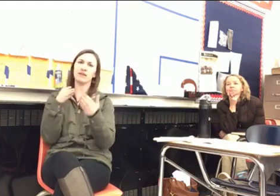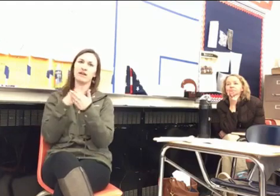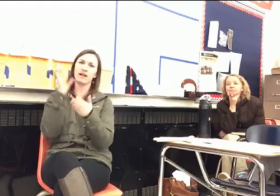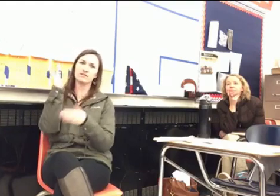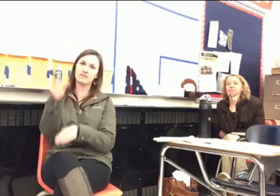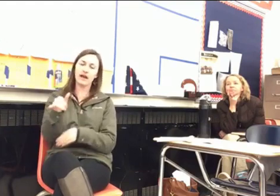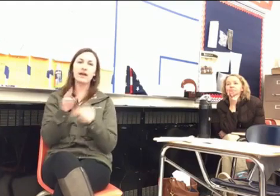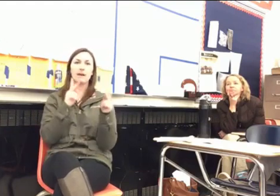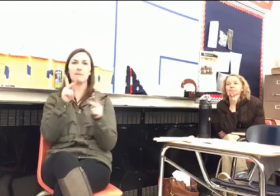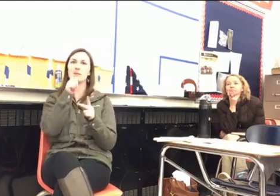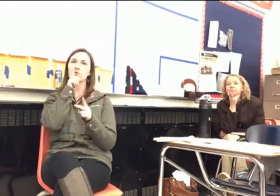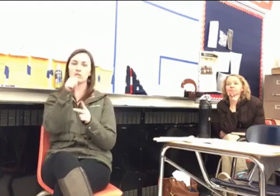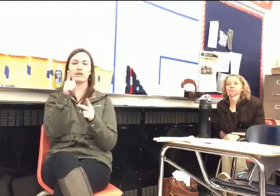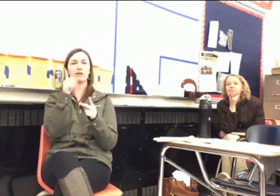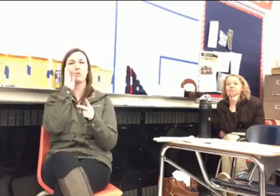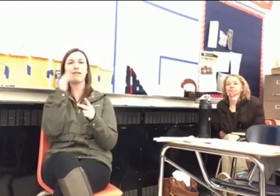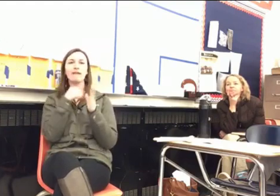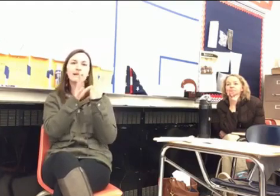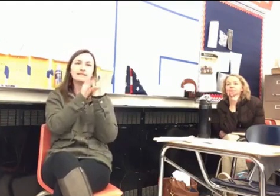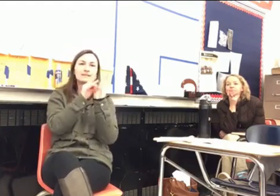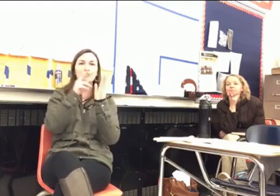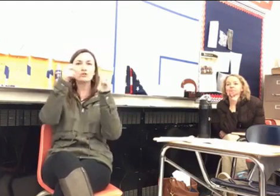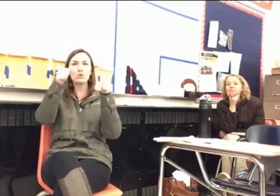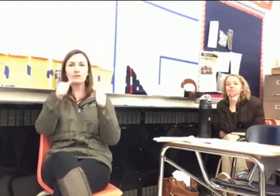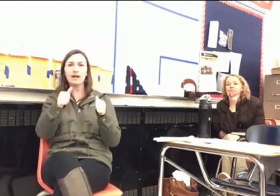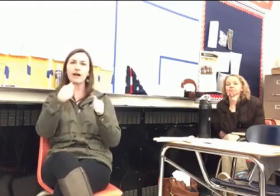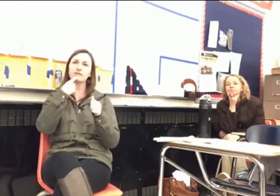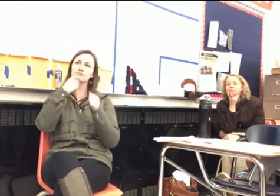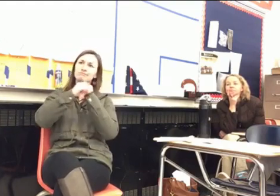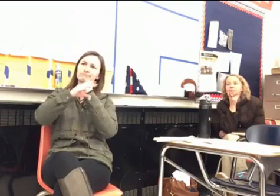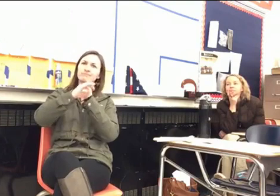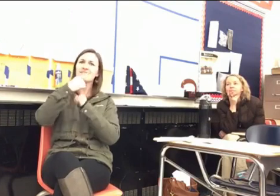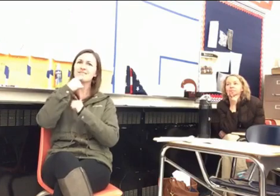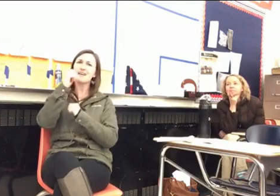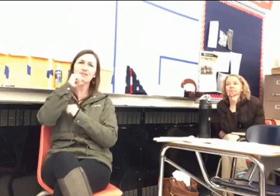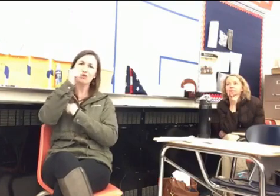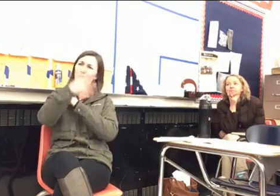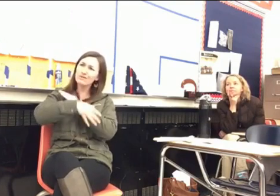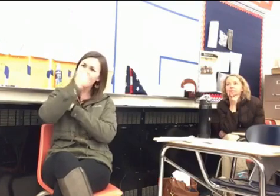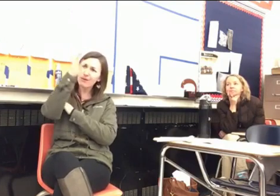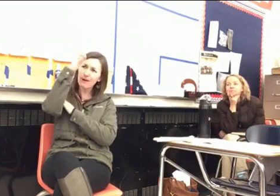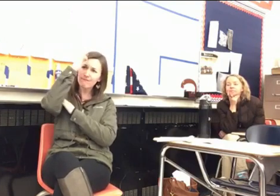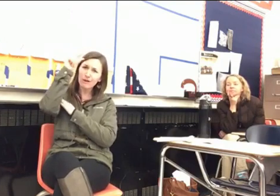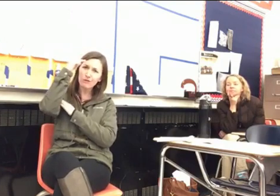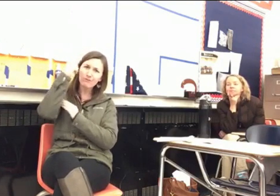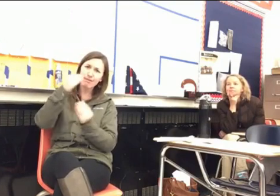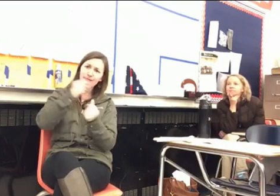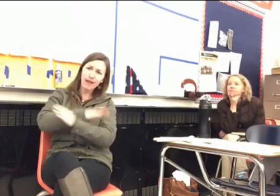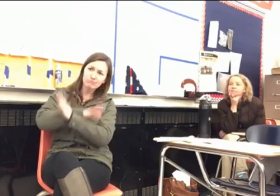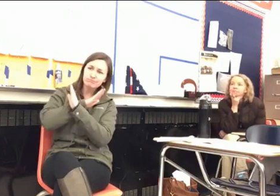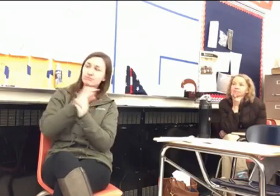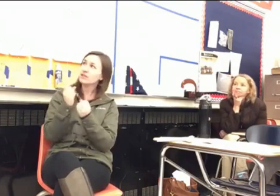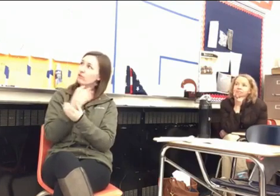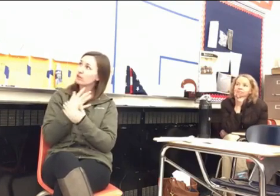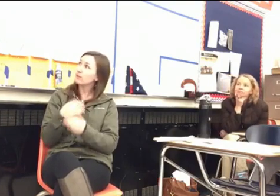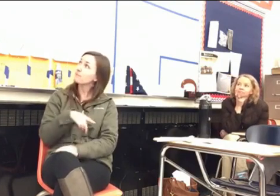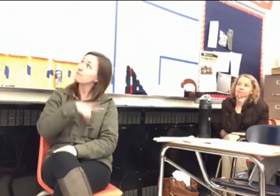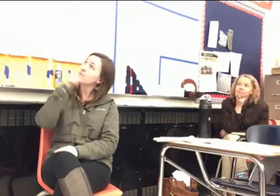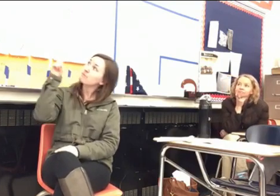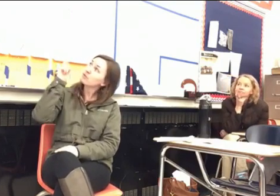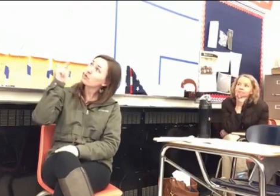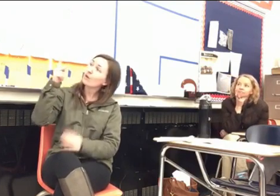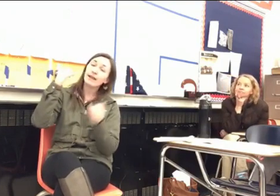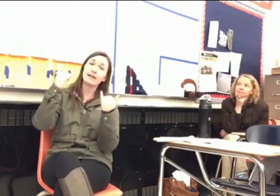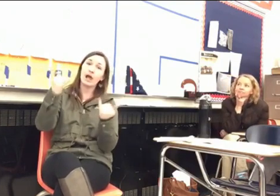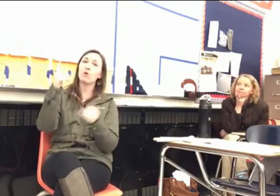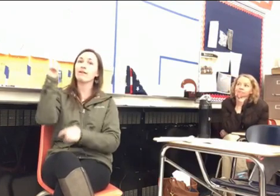taking away the monuments. So all of that stuff. Okay? So one more thing, National Park Service. The one that I will emphasize